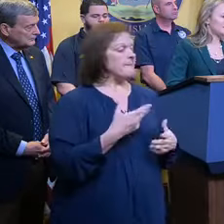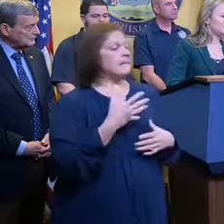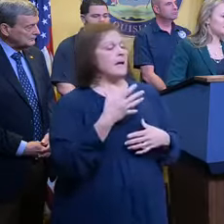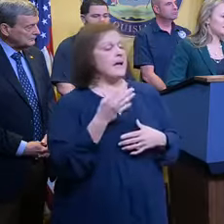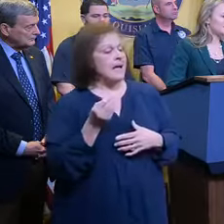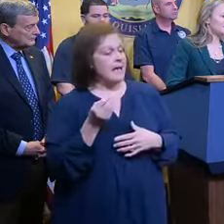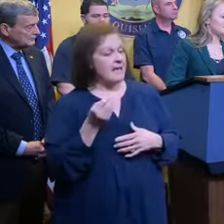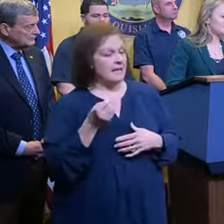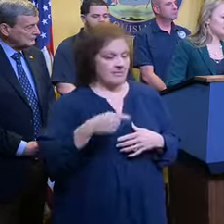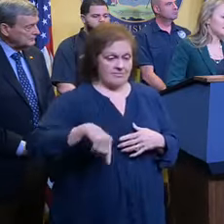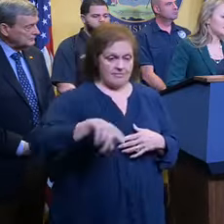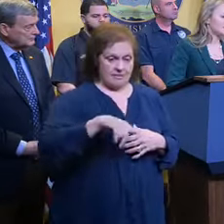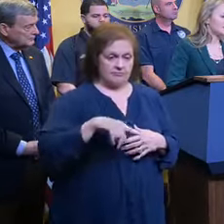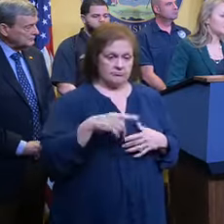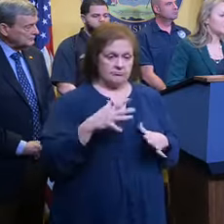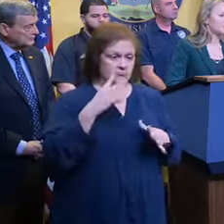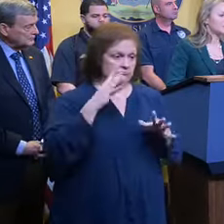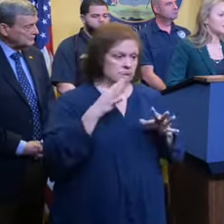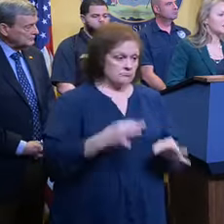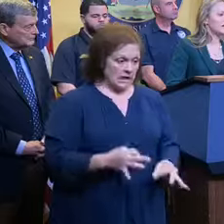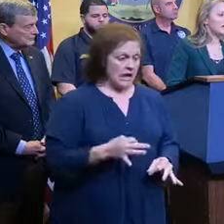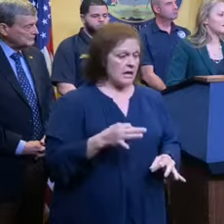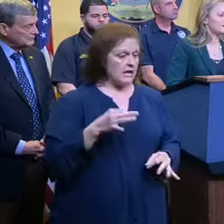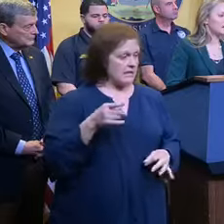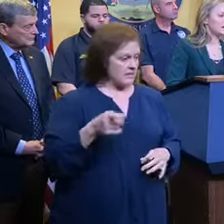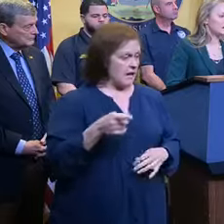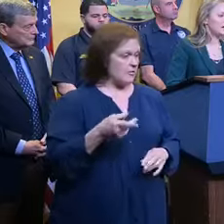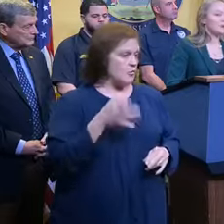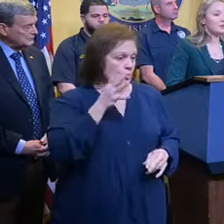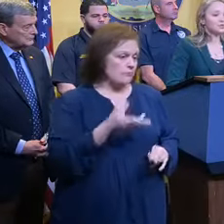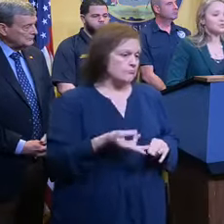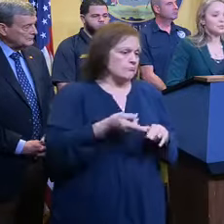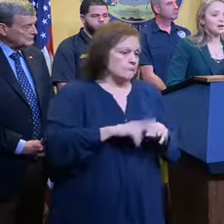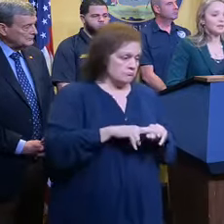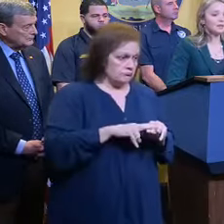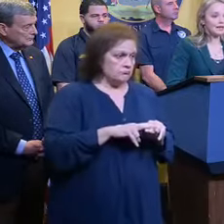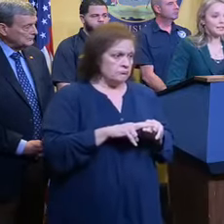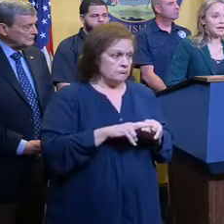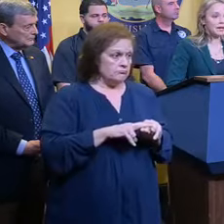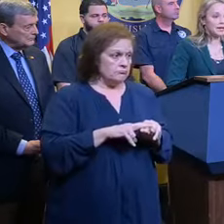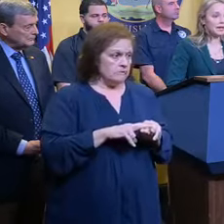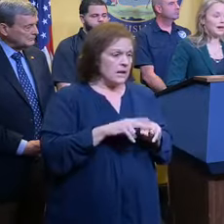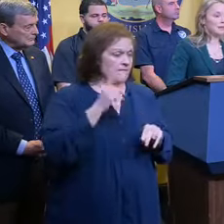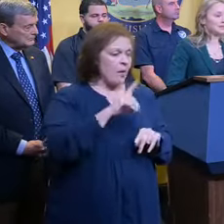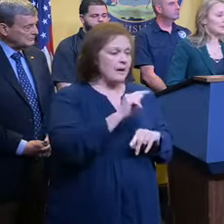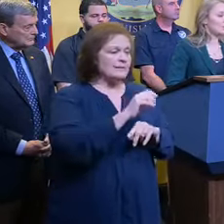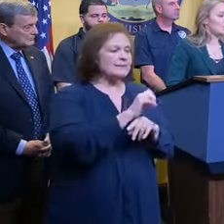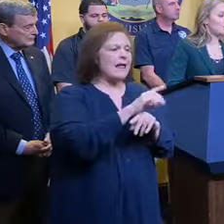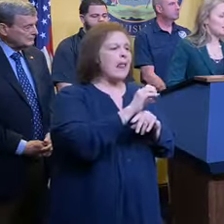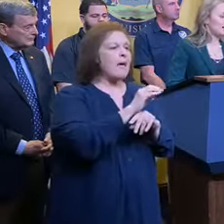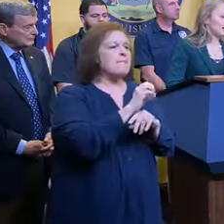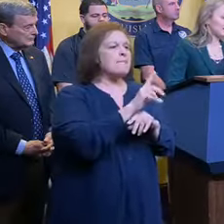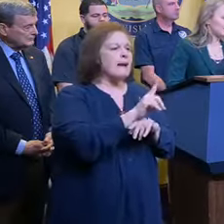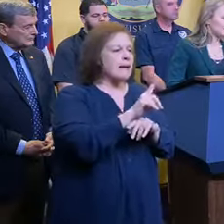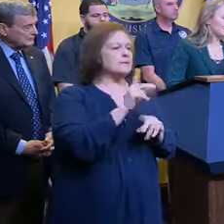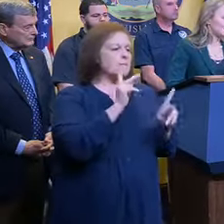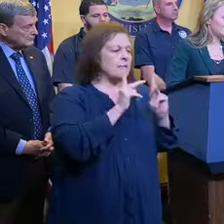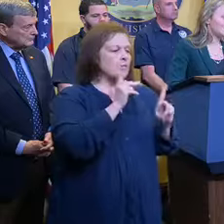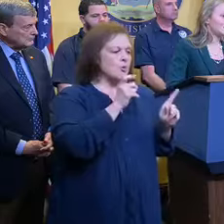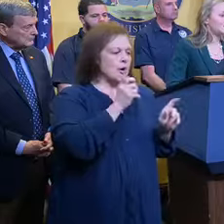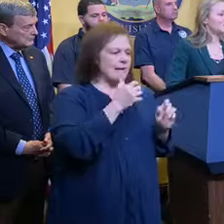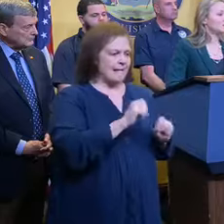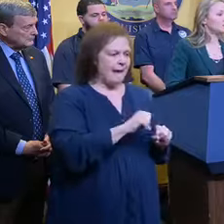is that they have decided that they are going to enhance their measures when it comes to telemed, so that more people can have access